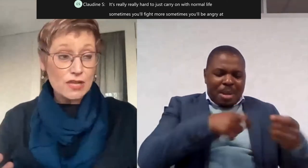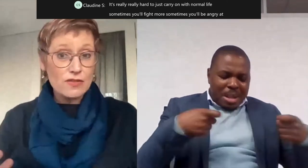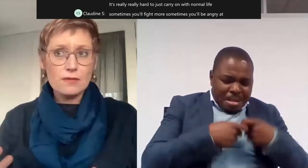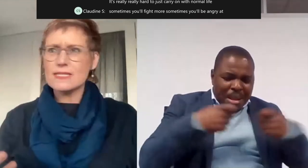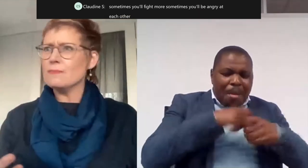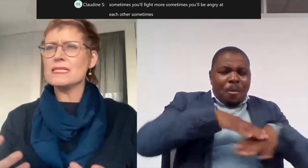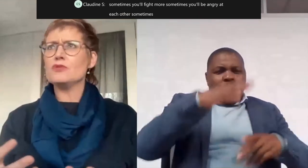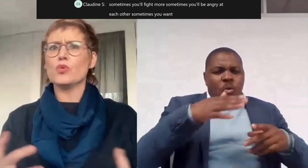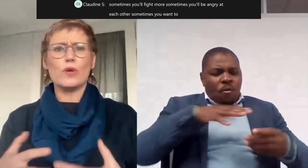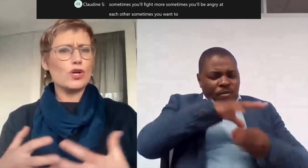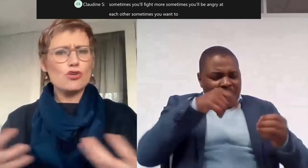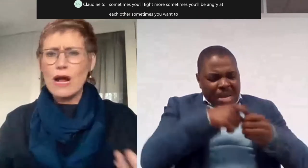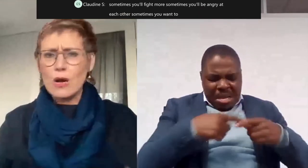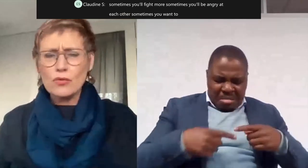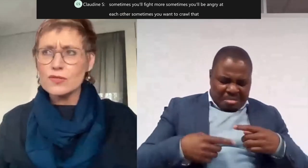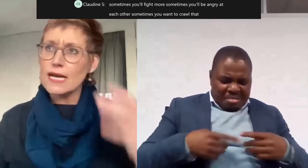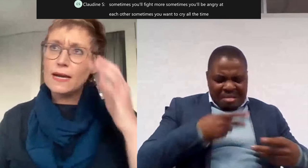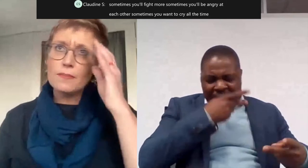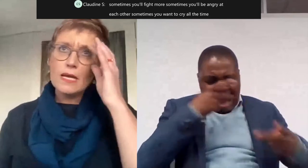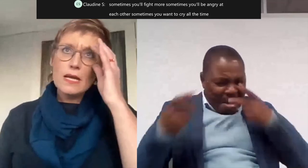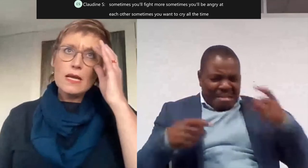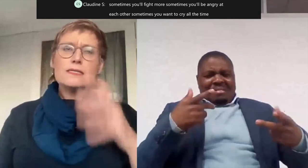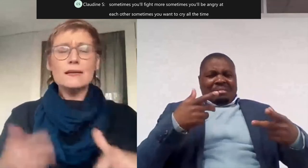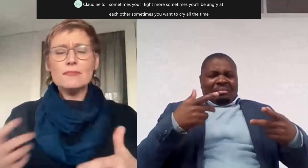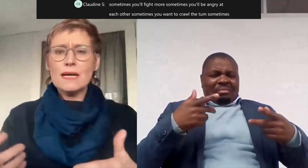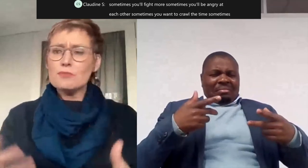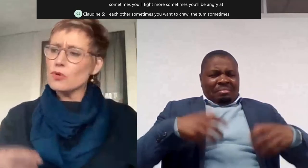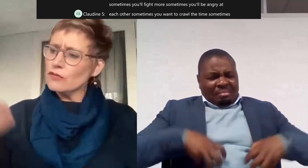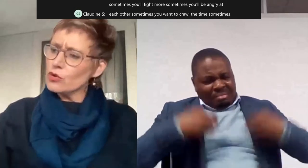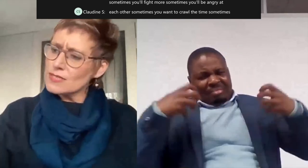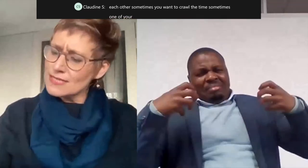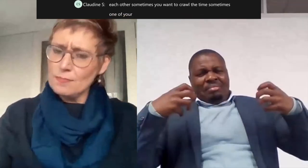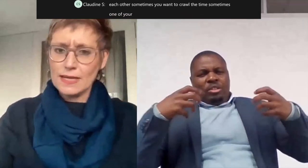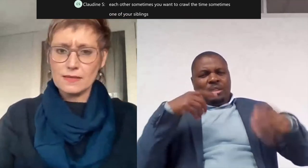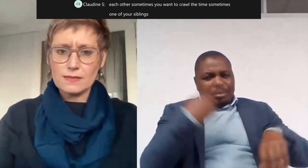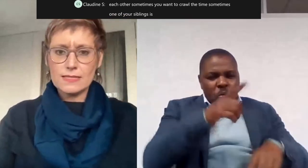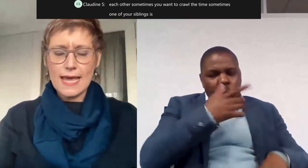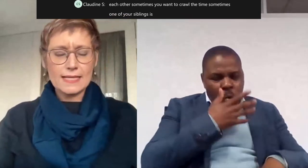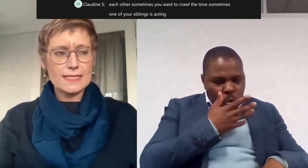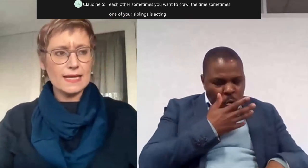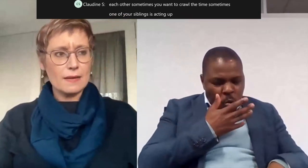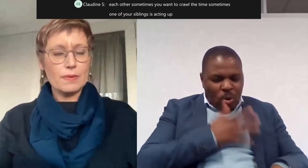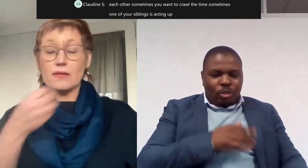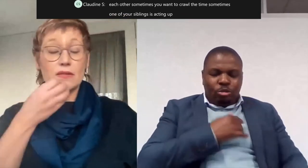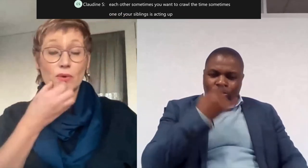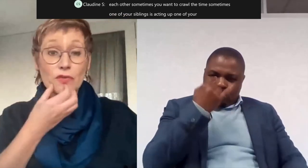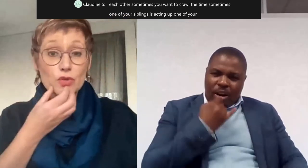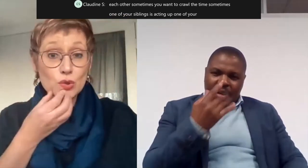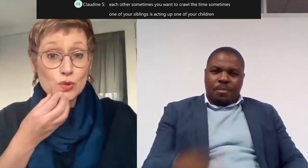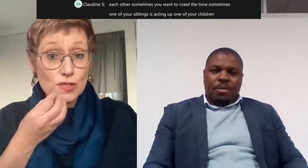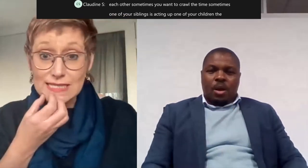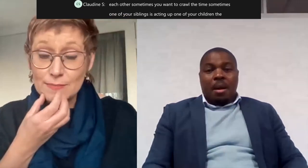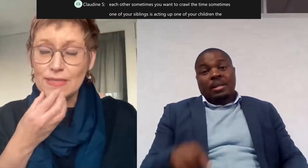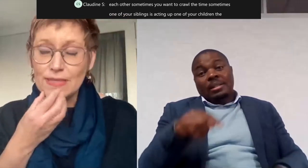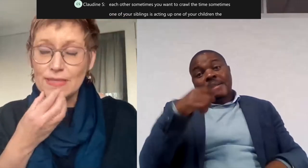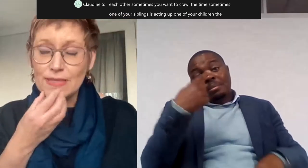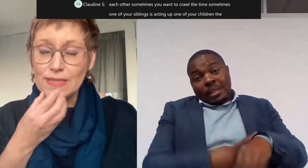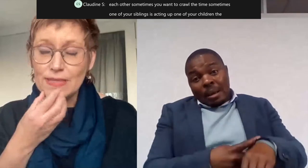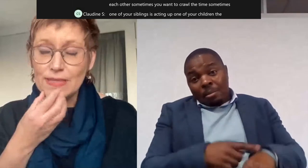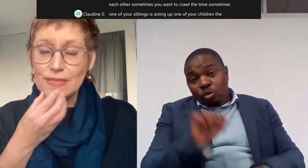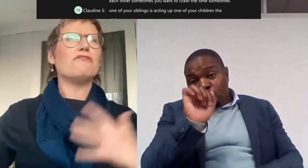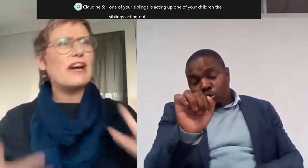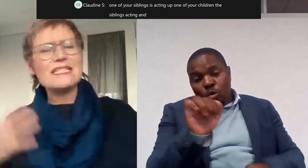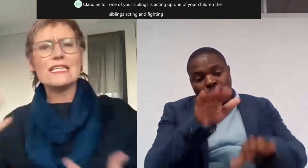angry at each other. Sometimes you'll want to cry all the time. Sometimes one of your siblings is acting up, one of your children, the sibling